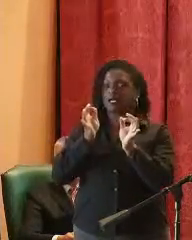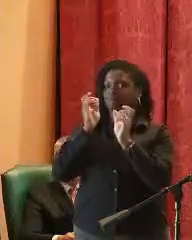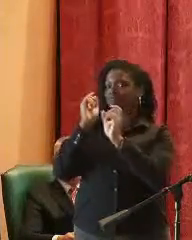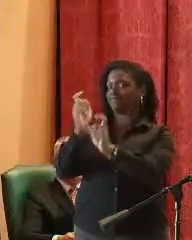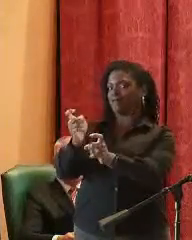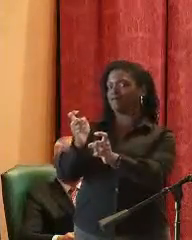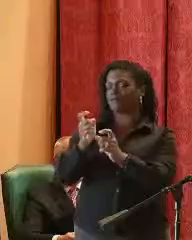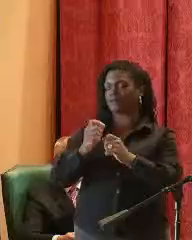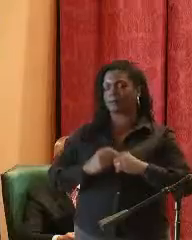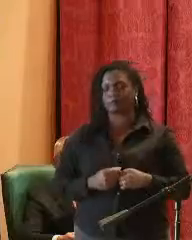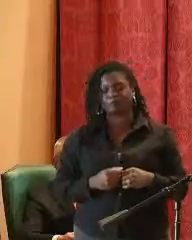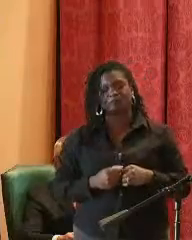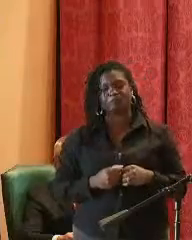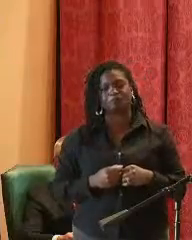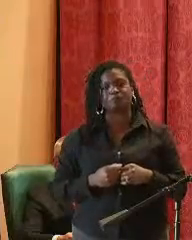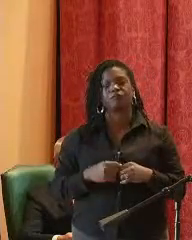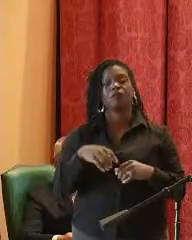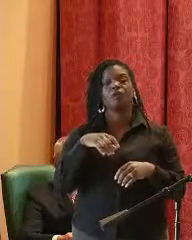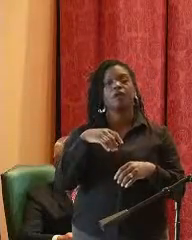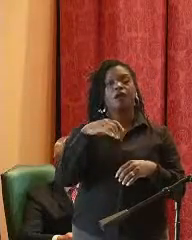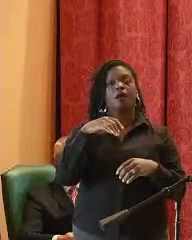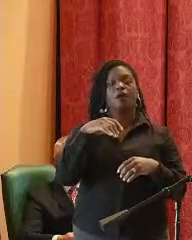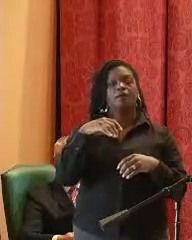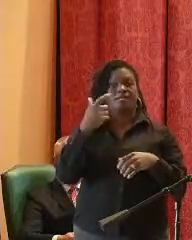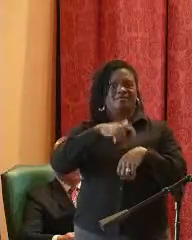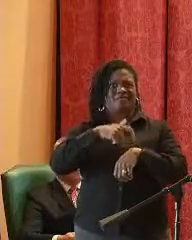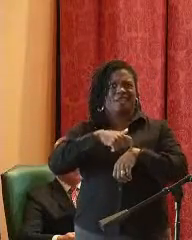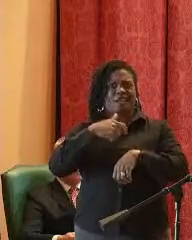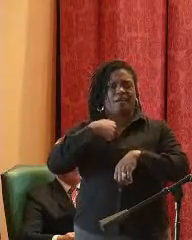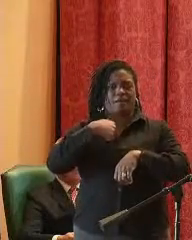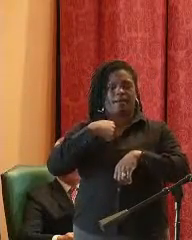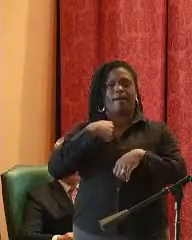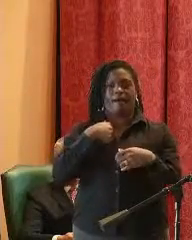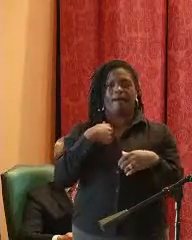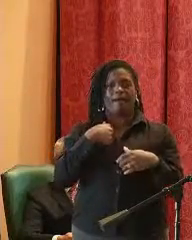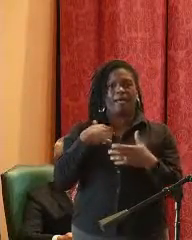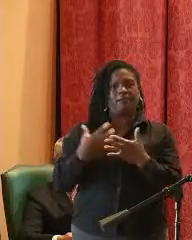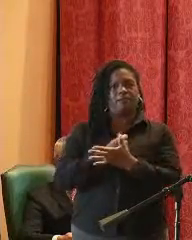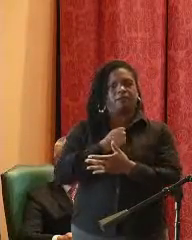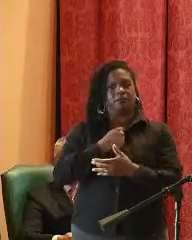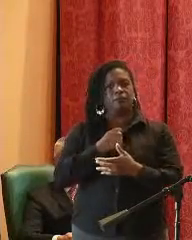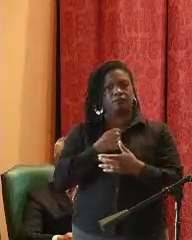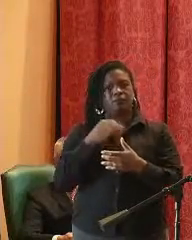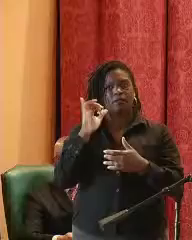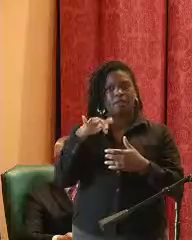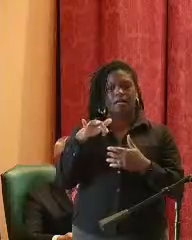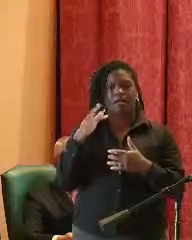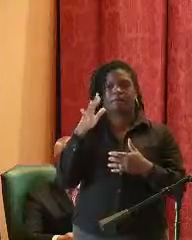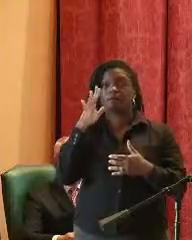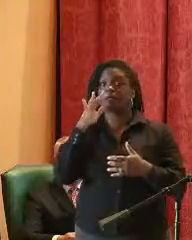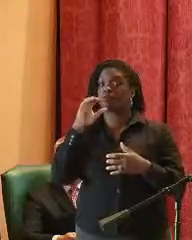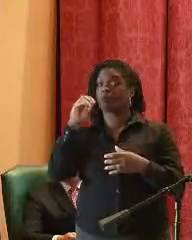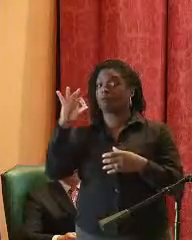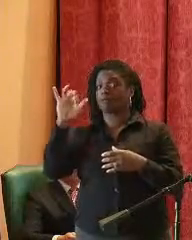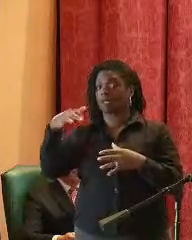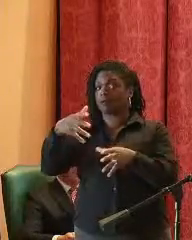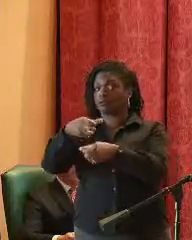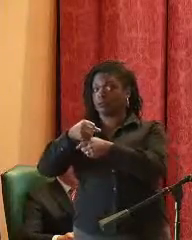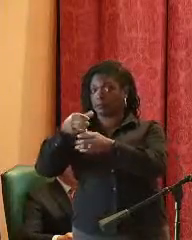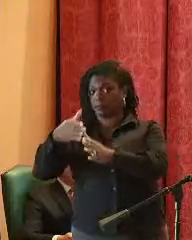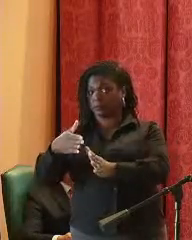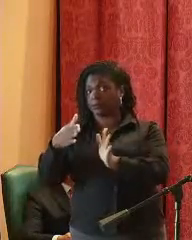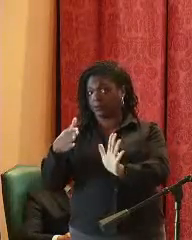yield the time that I was given to the mother of the recipient who was the nominator for this award, and I will read to